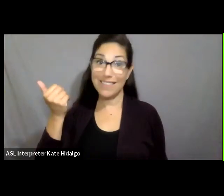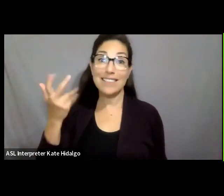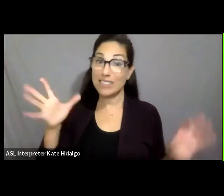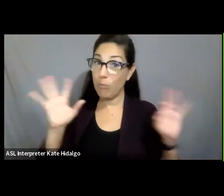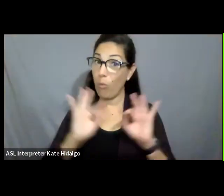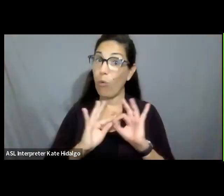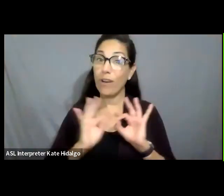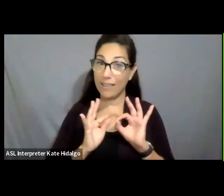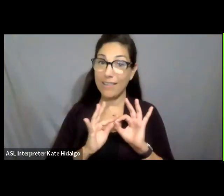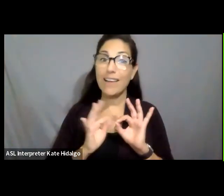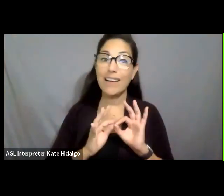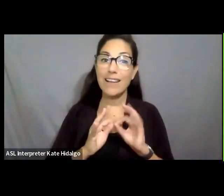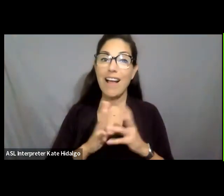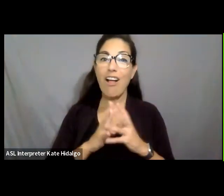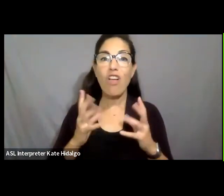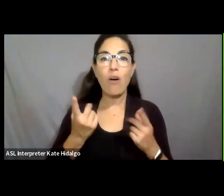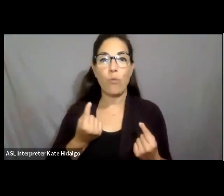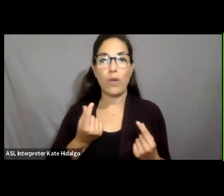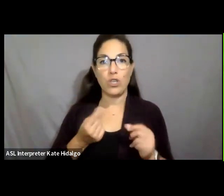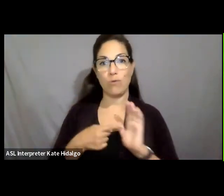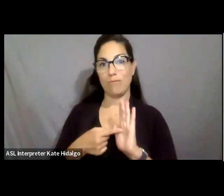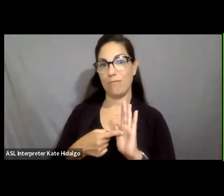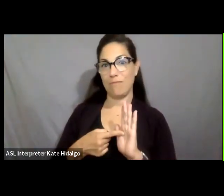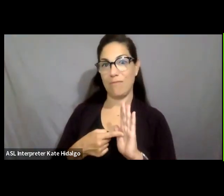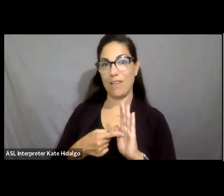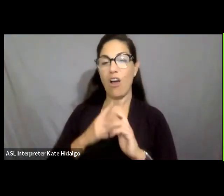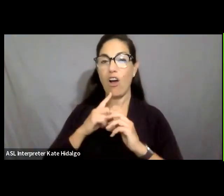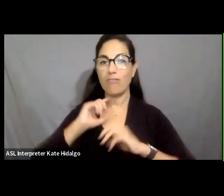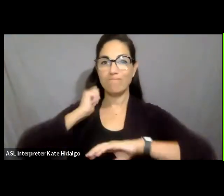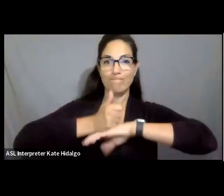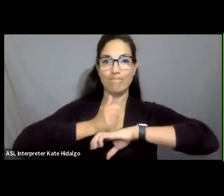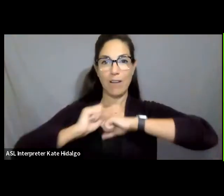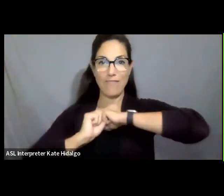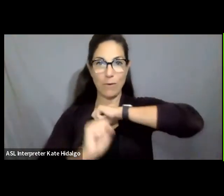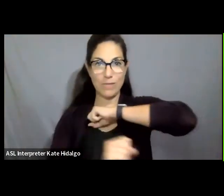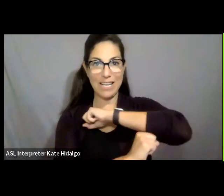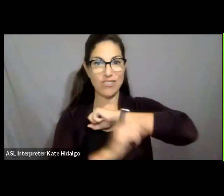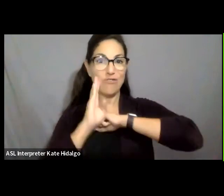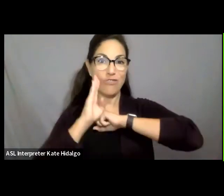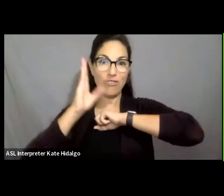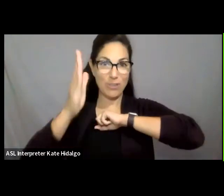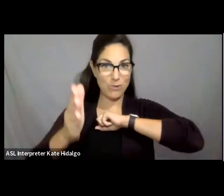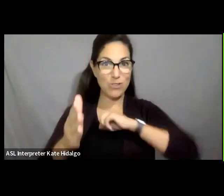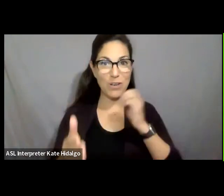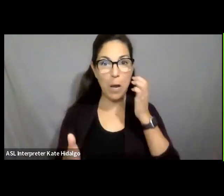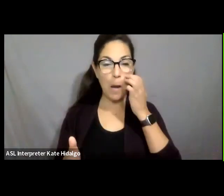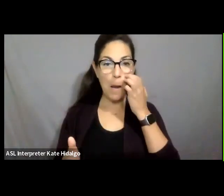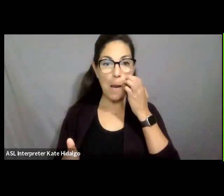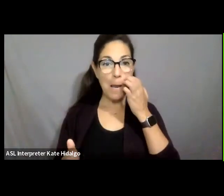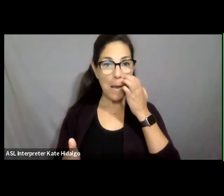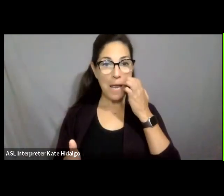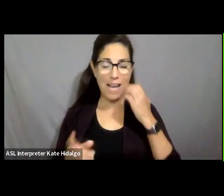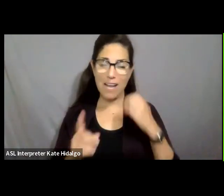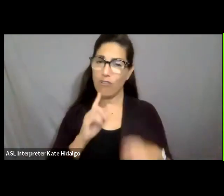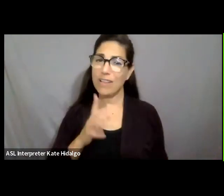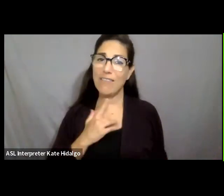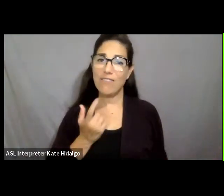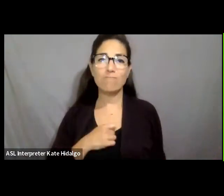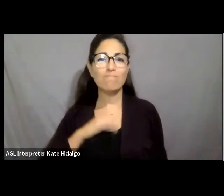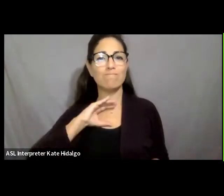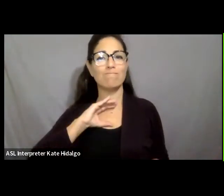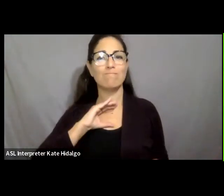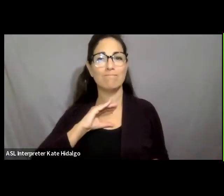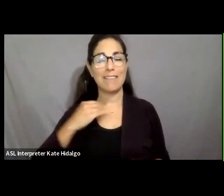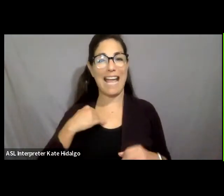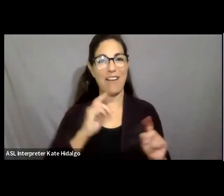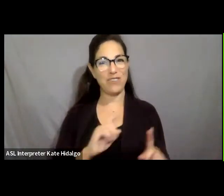A lot of the things that we do here are foundations for their futures. And I'm just like, I'm so happy that they have all of